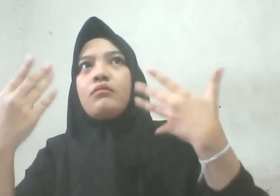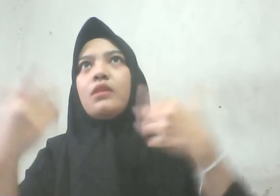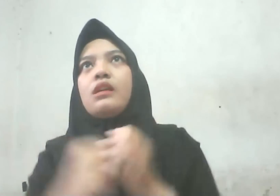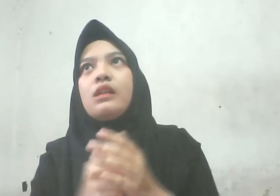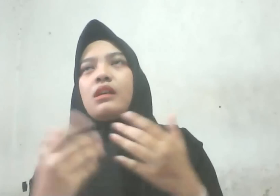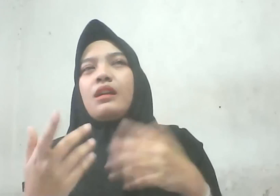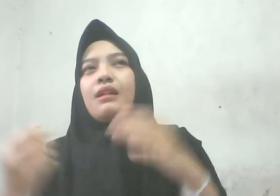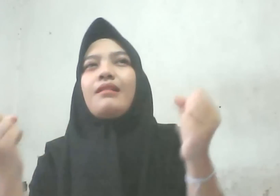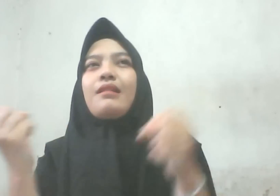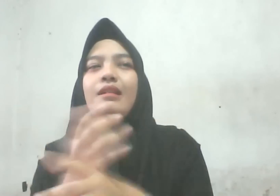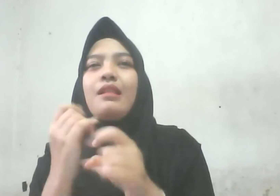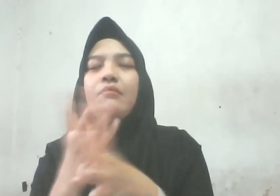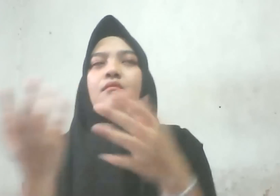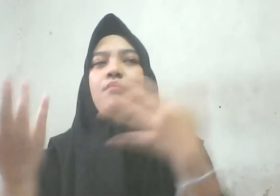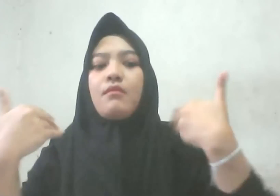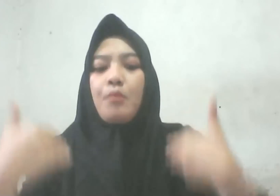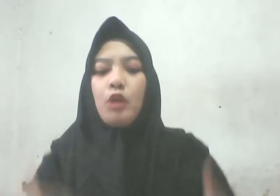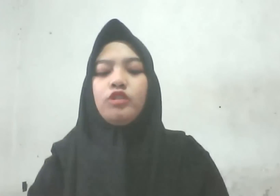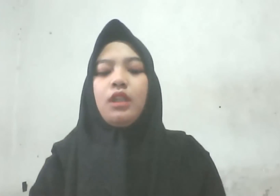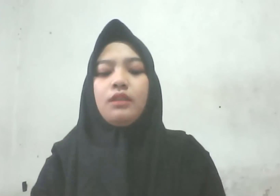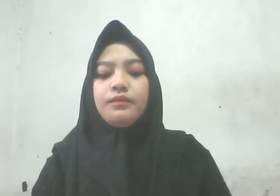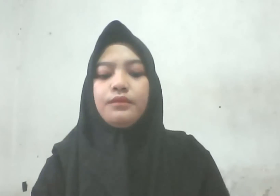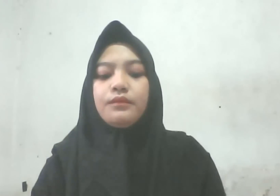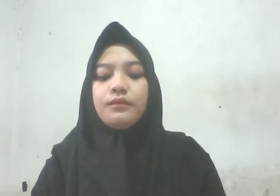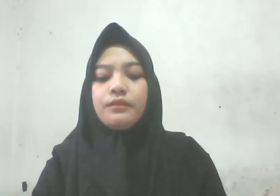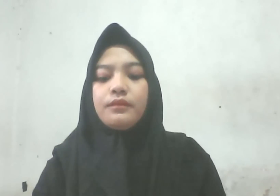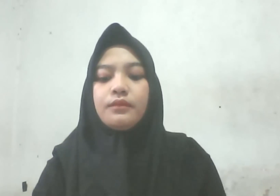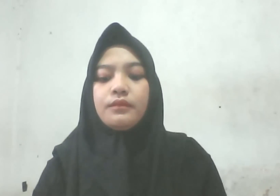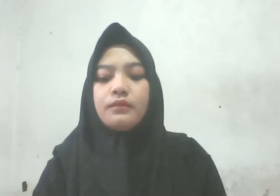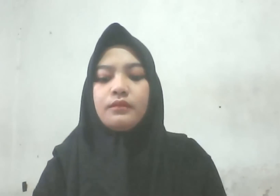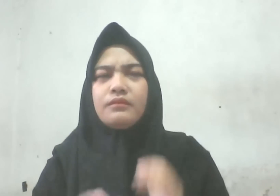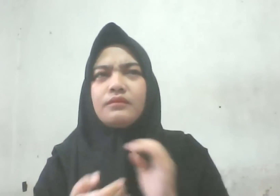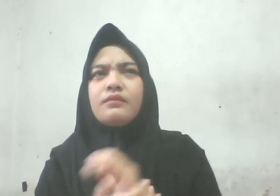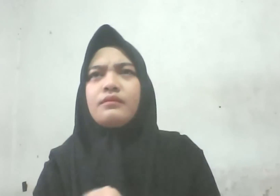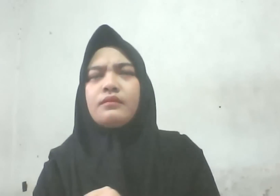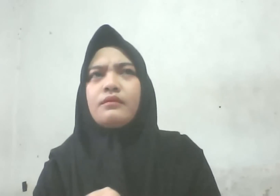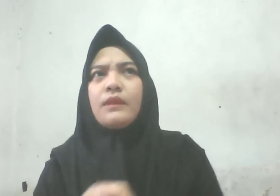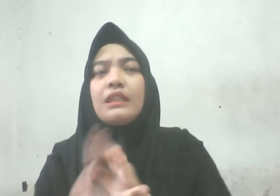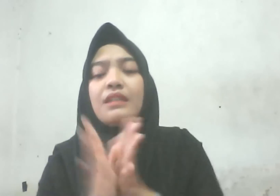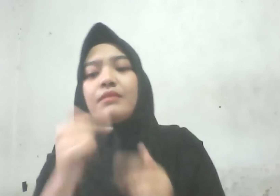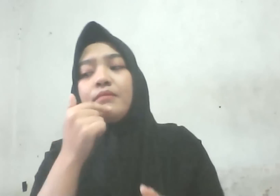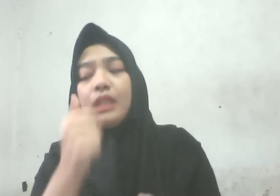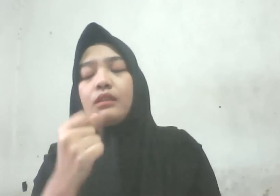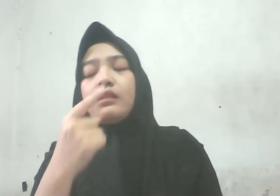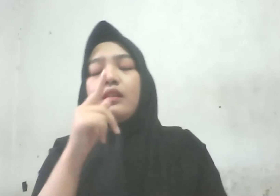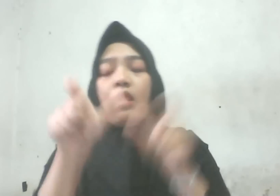And so the social and the cultural models have been absolutely crucial to understanding